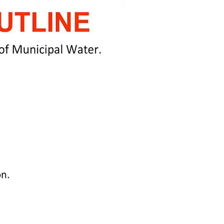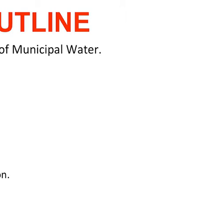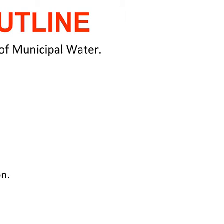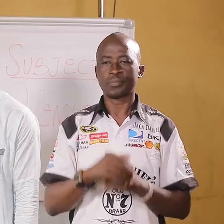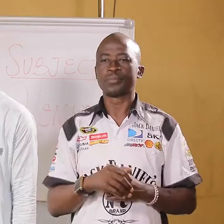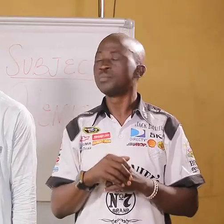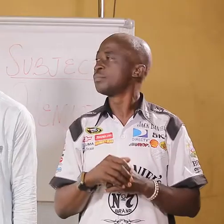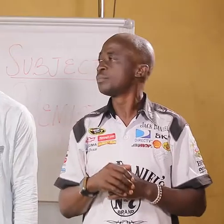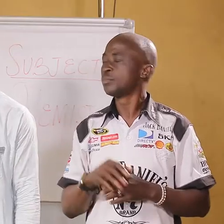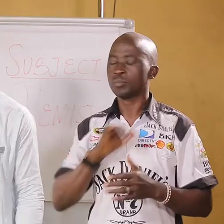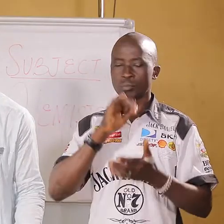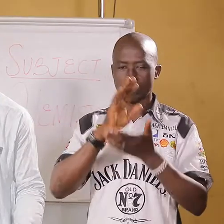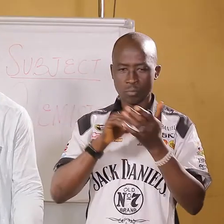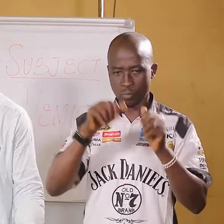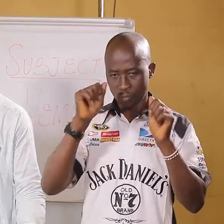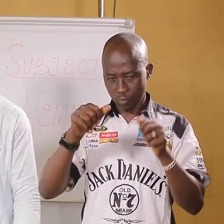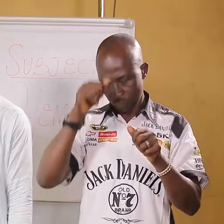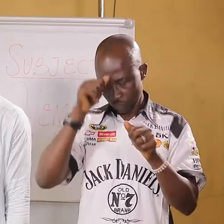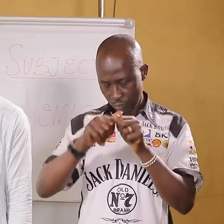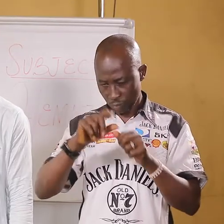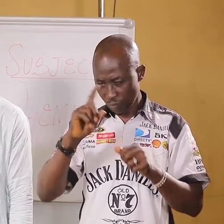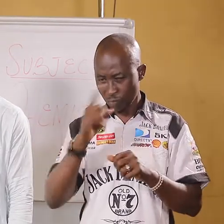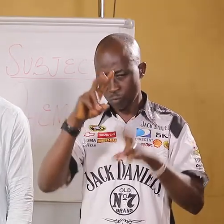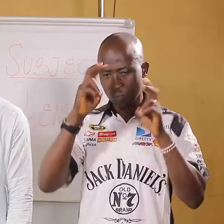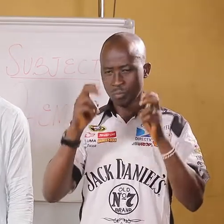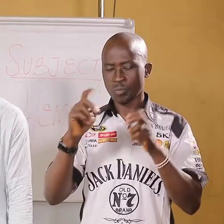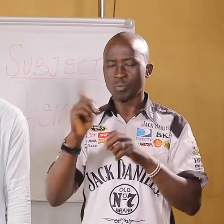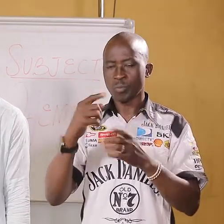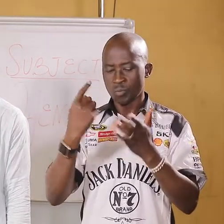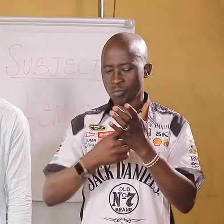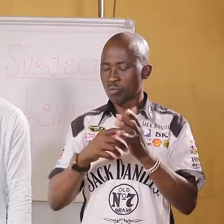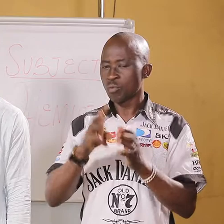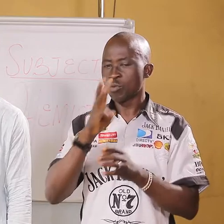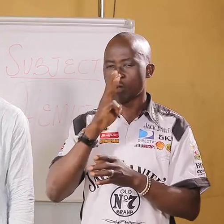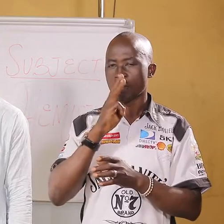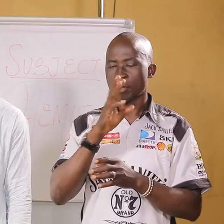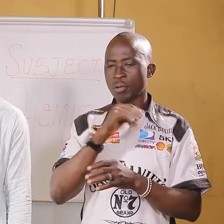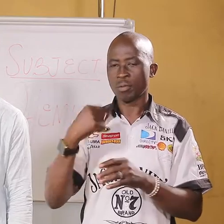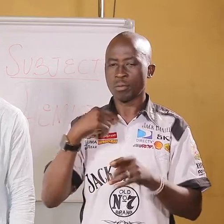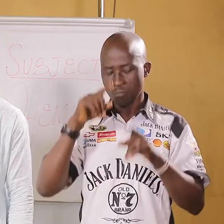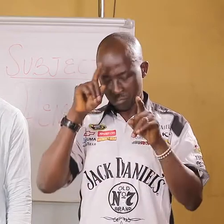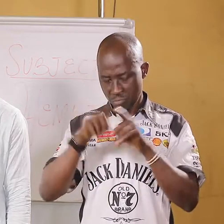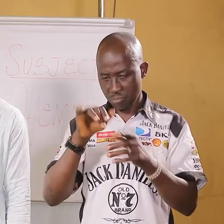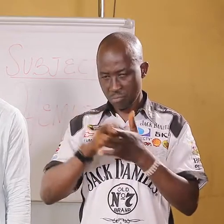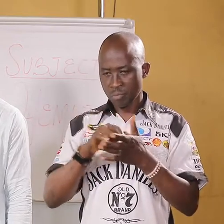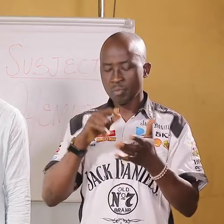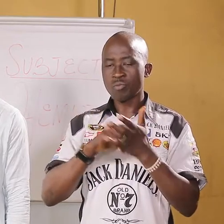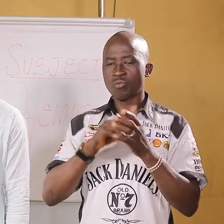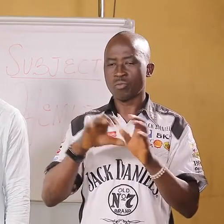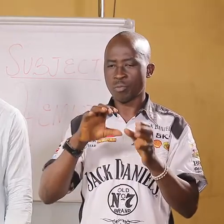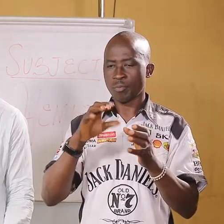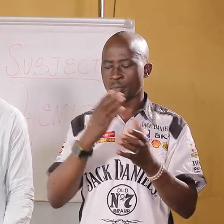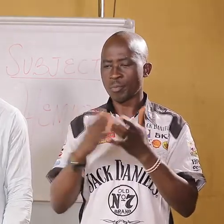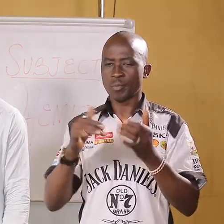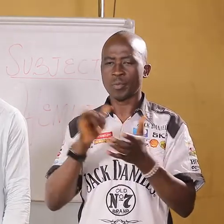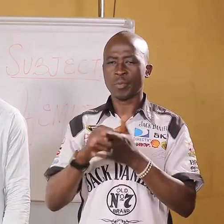My students, I believe you can remember the first topic in which we discussed water, and we agreed that water is a compound that consists